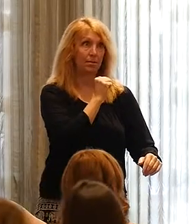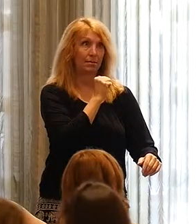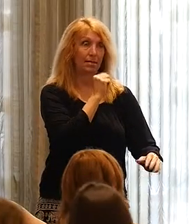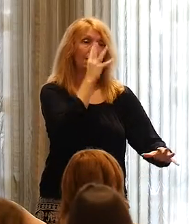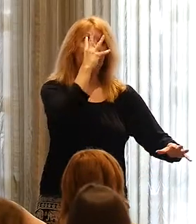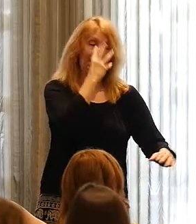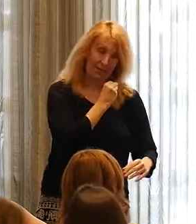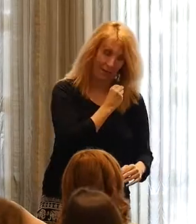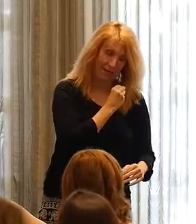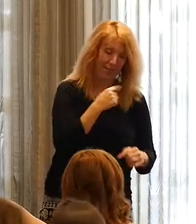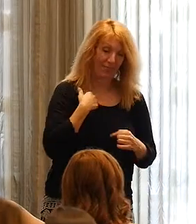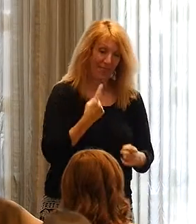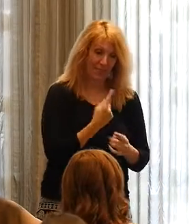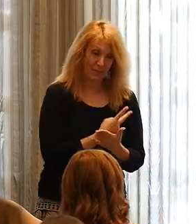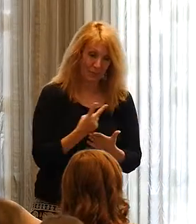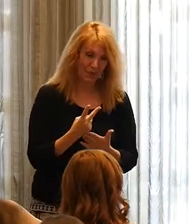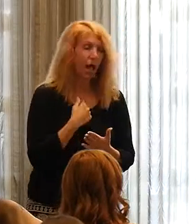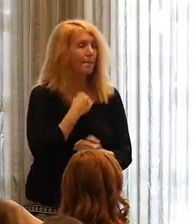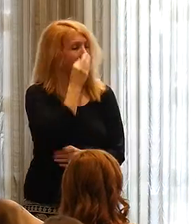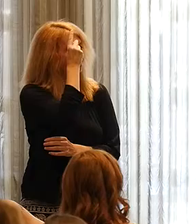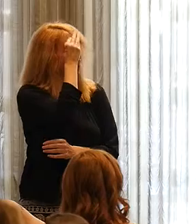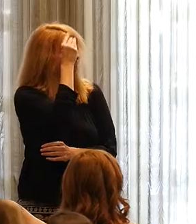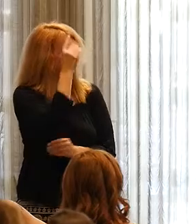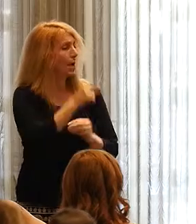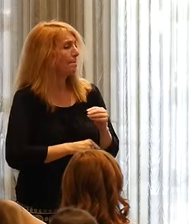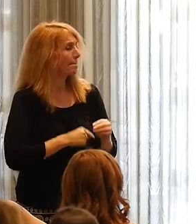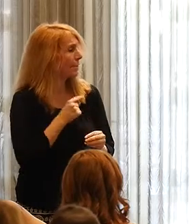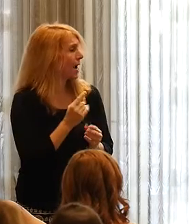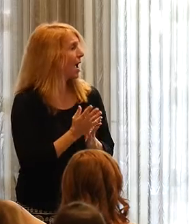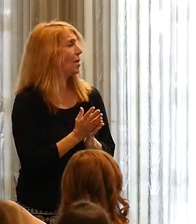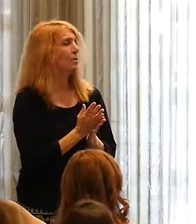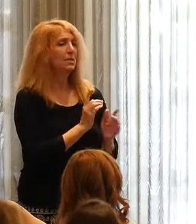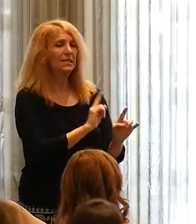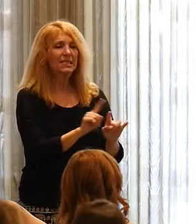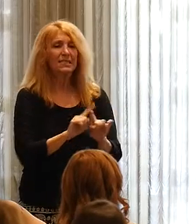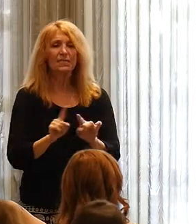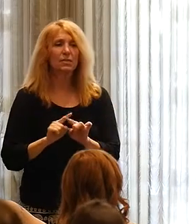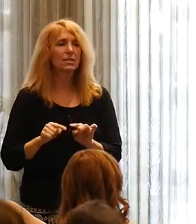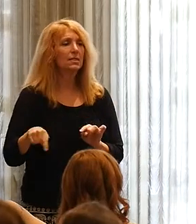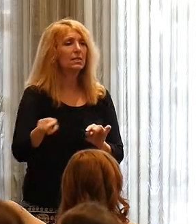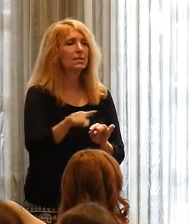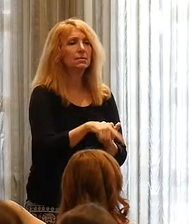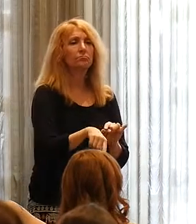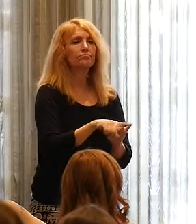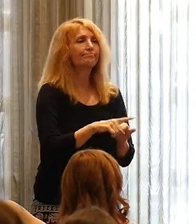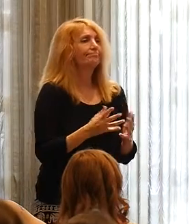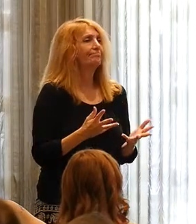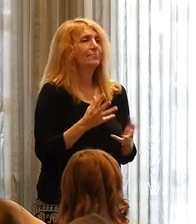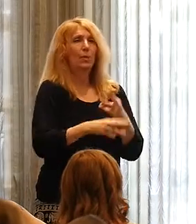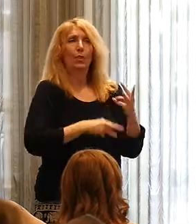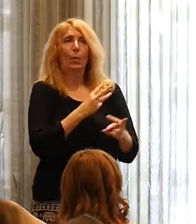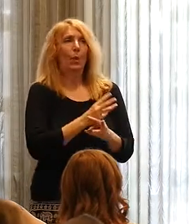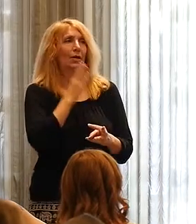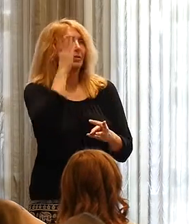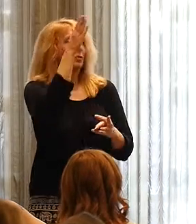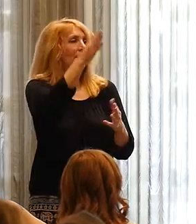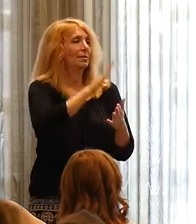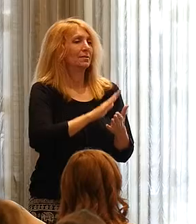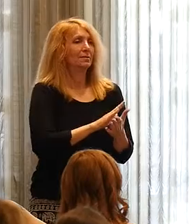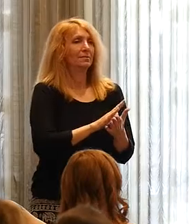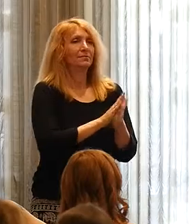sleeping in the last 2 weeks, I've been thinking about the differences in what the world is going to be